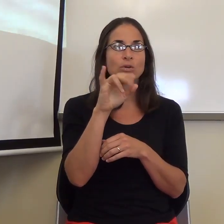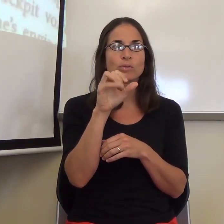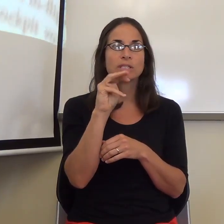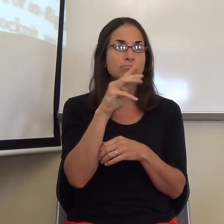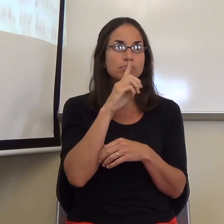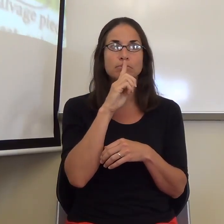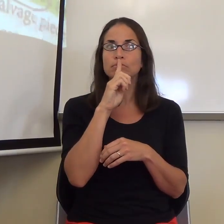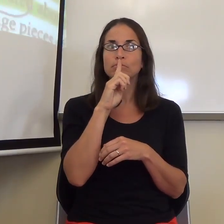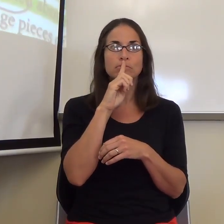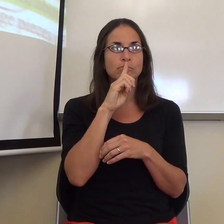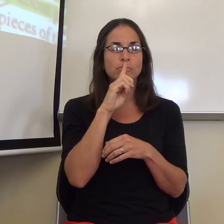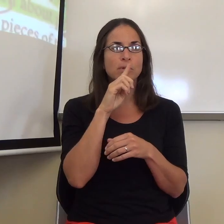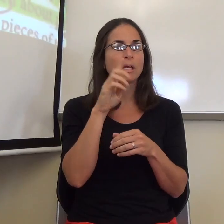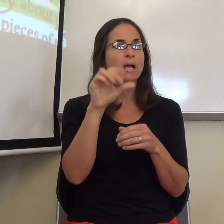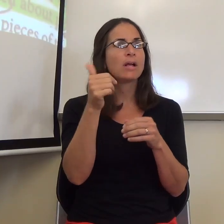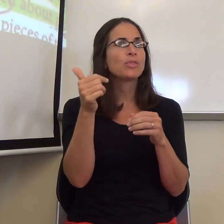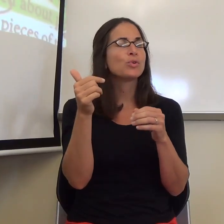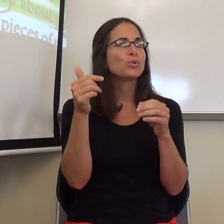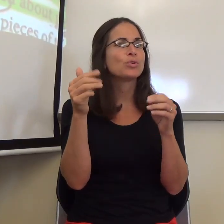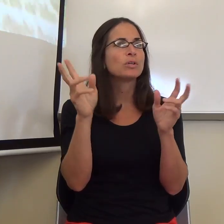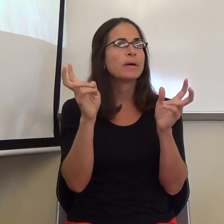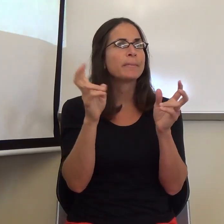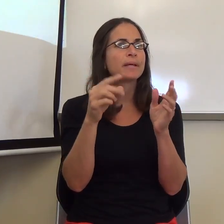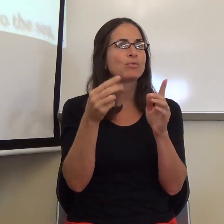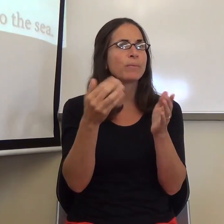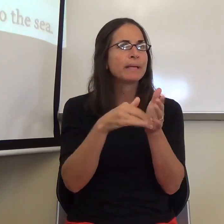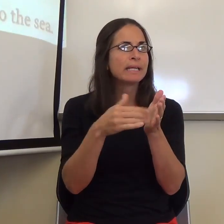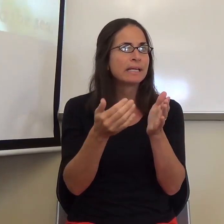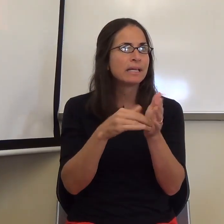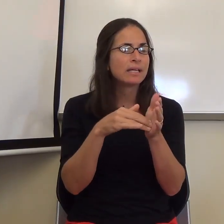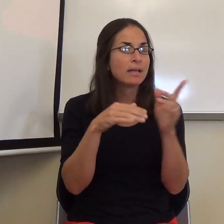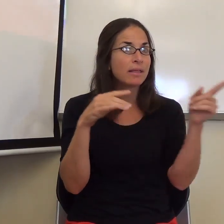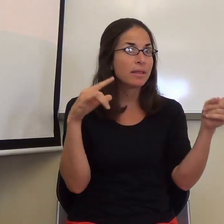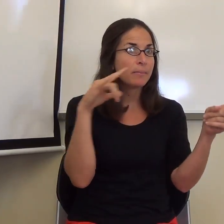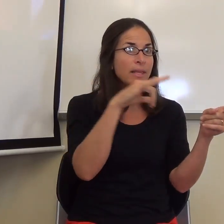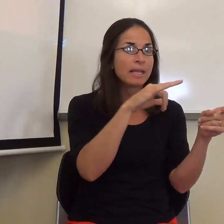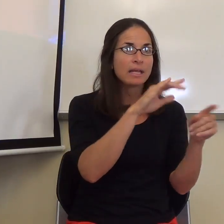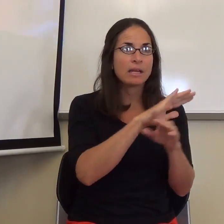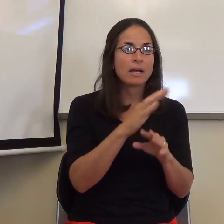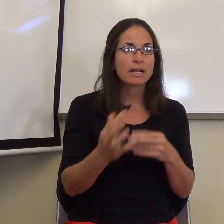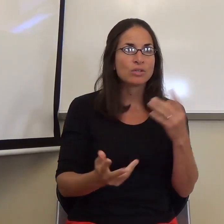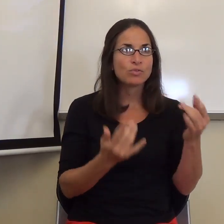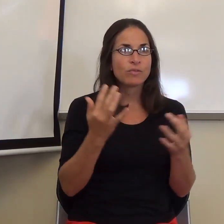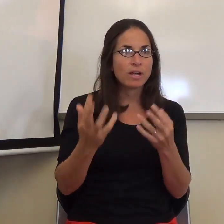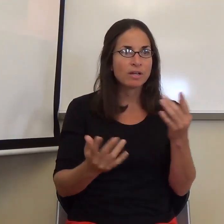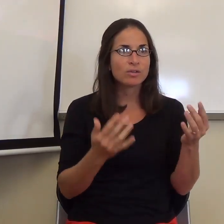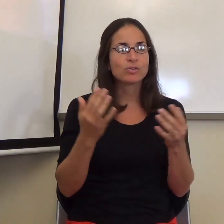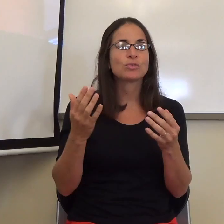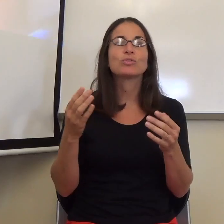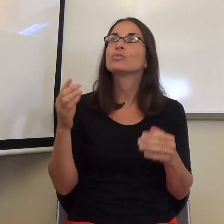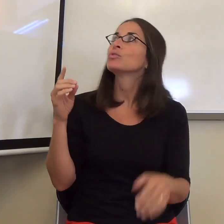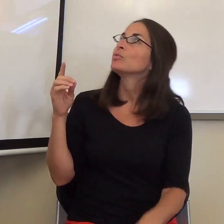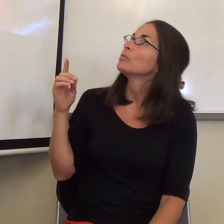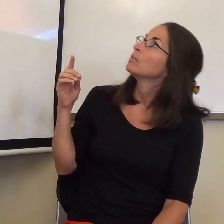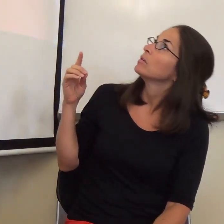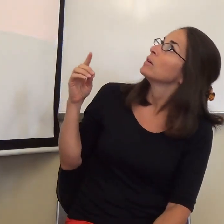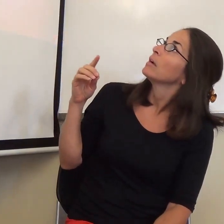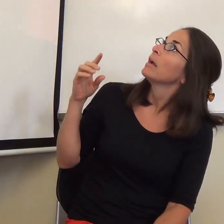That the plane did not catch on fire. And Okay. yeah, so we have the airplane, There's no the signs of airplane, malfunction.